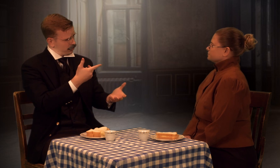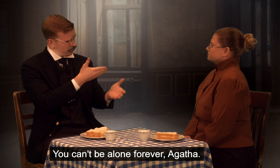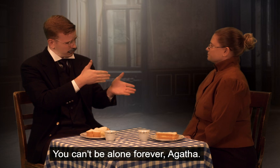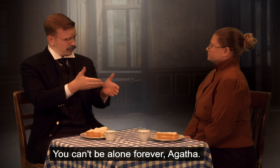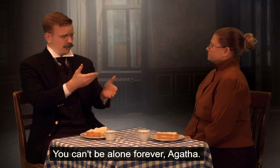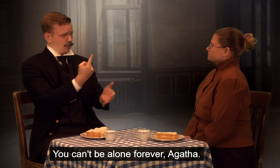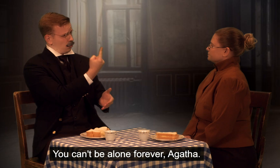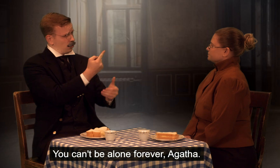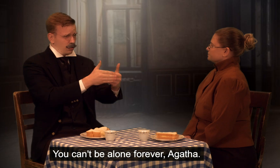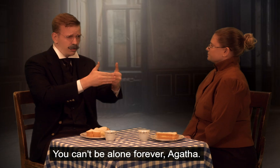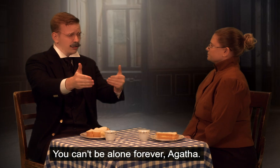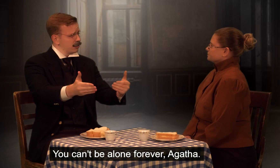You can't be alone forever, Agatha.